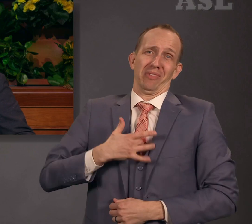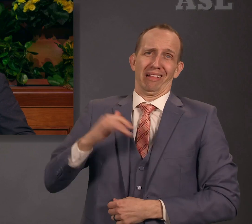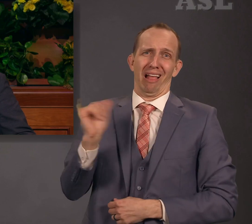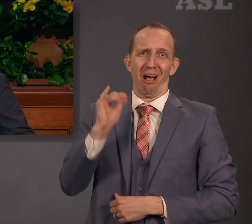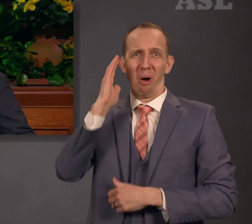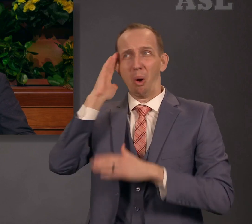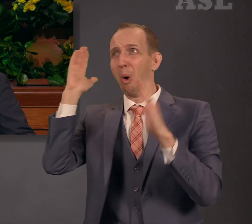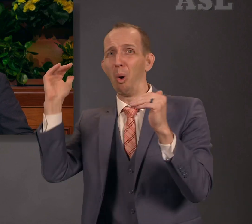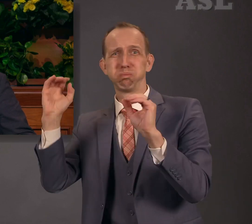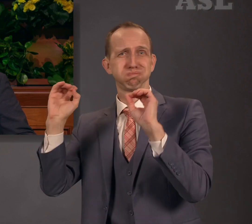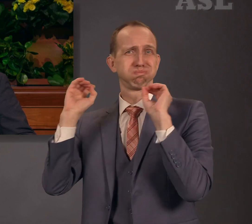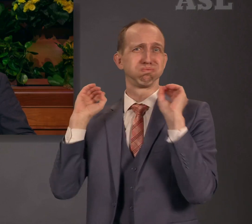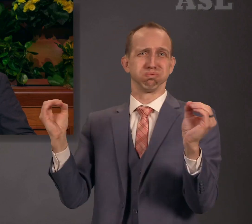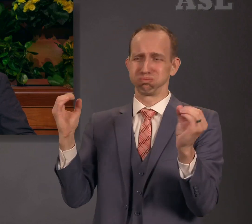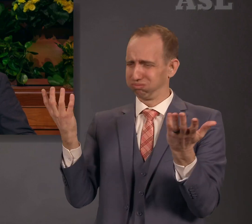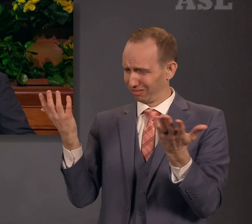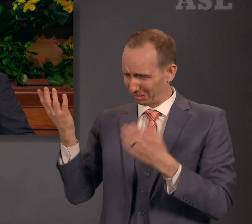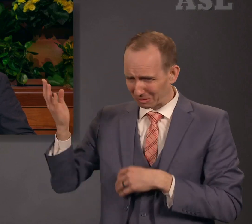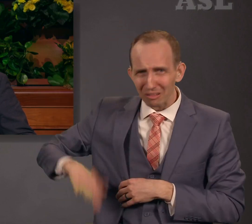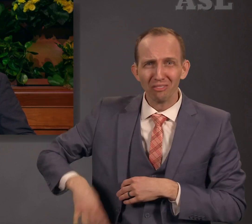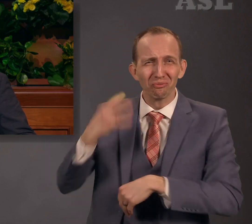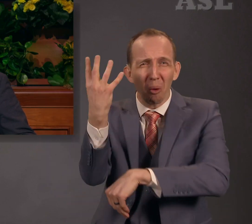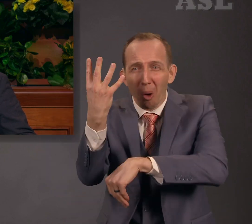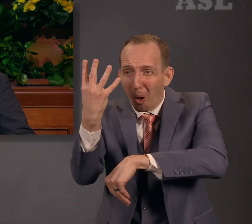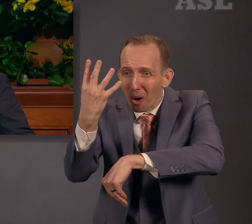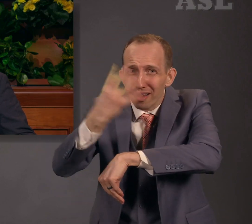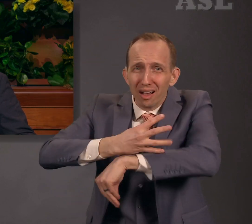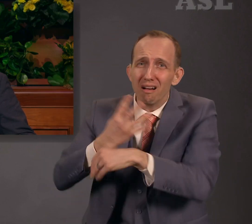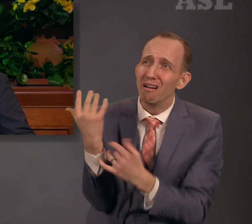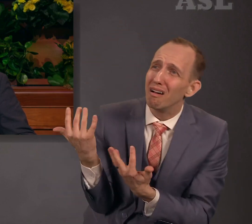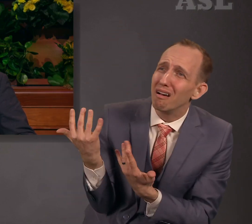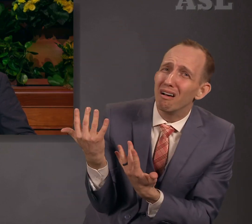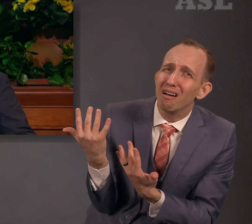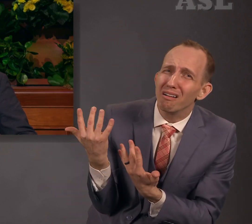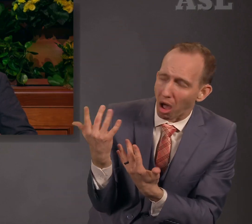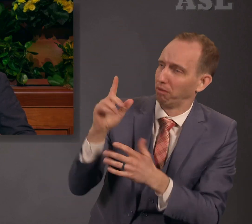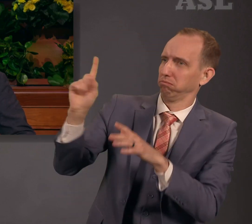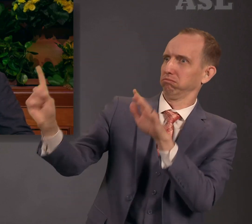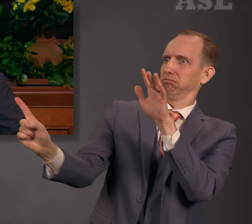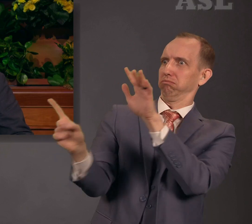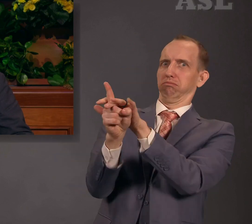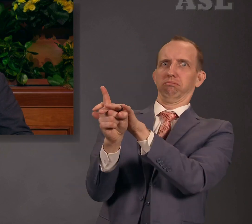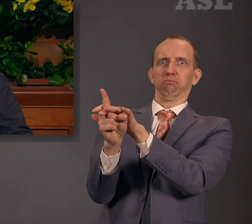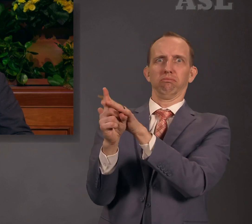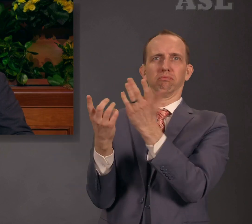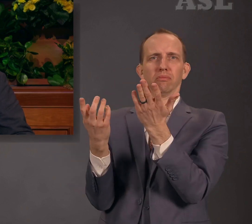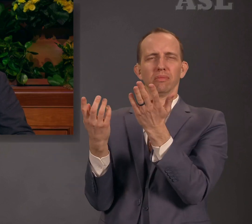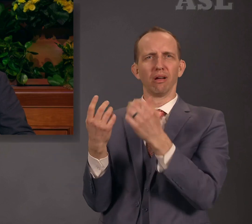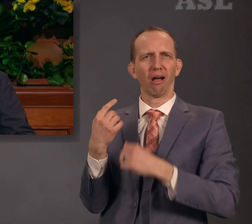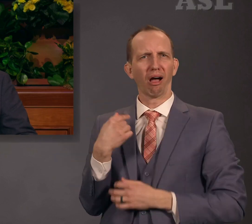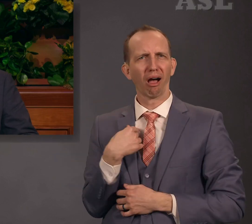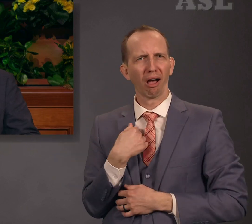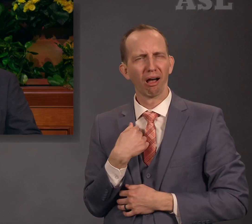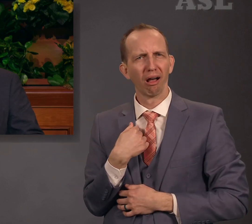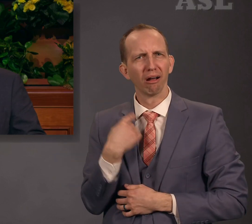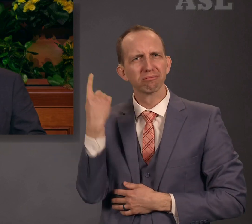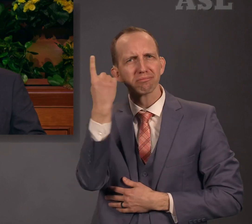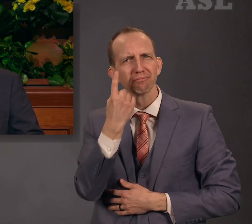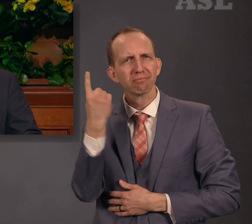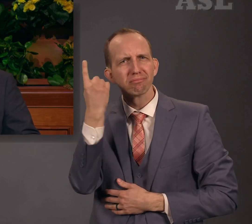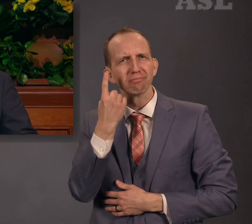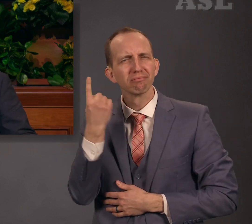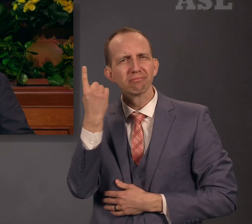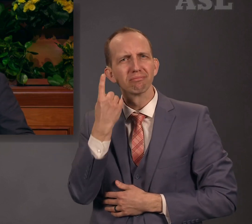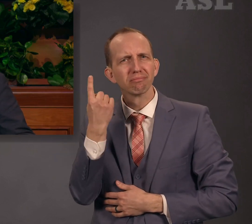until the figurative fourth day, after all hope seems lost. But why so late? President Thomas S.